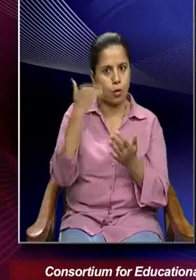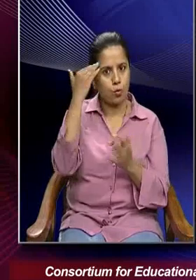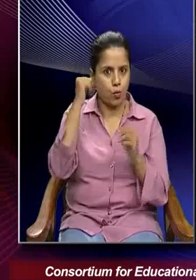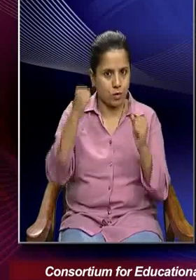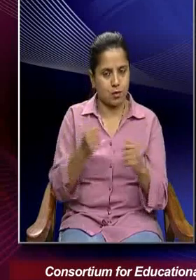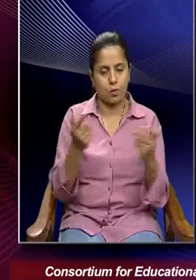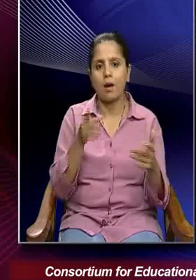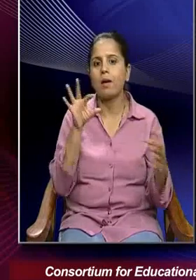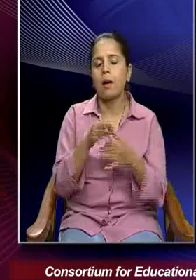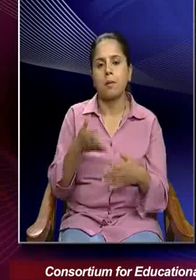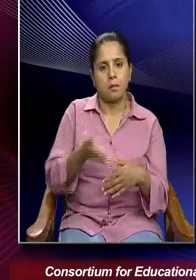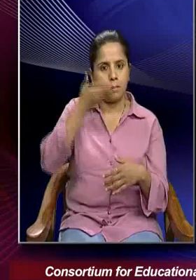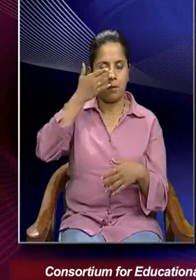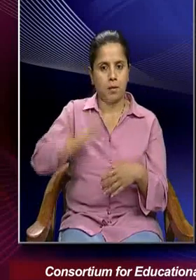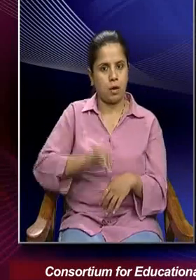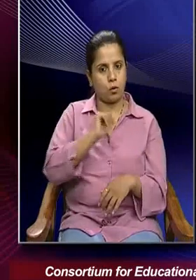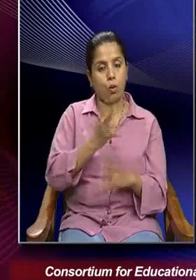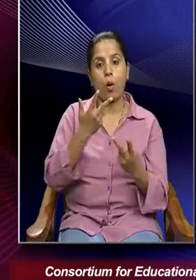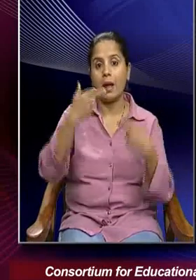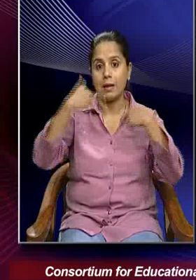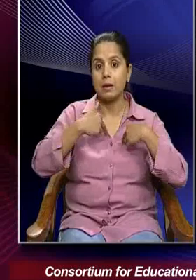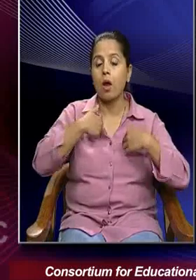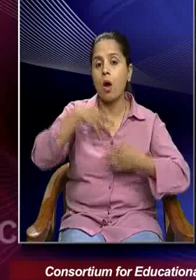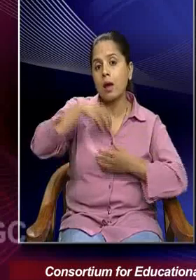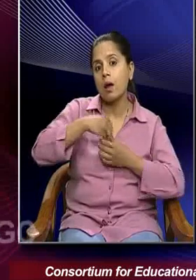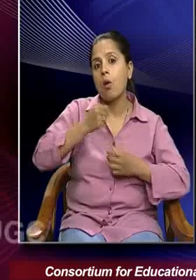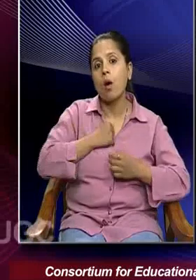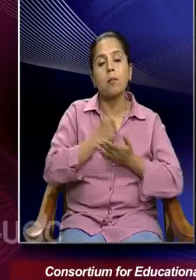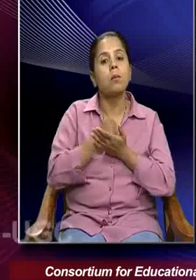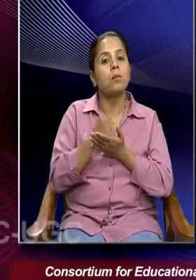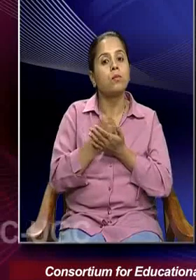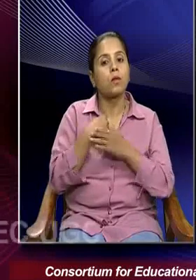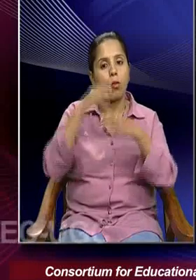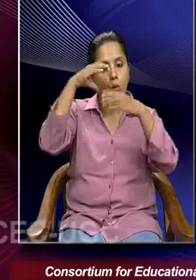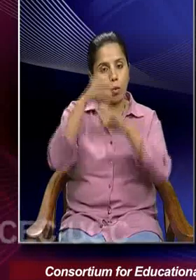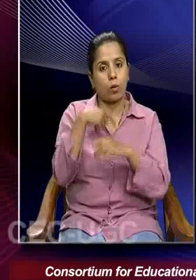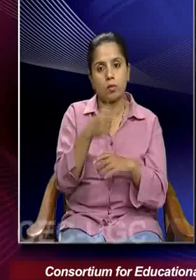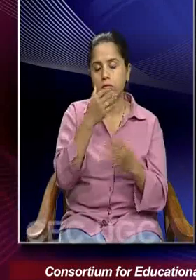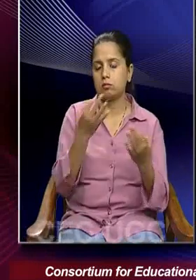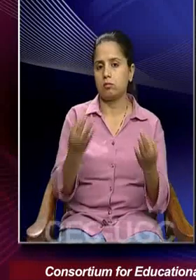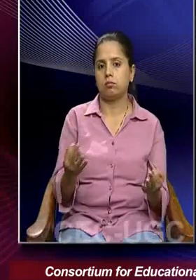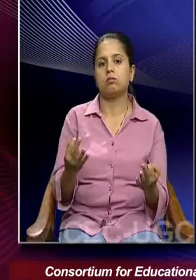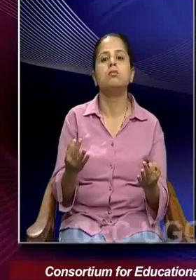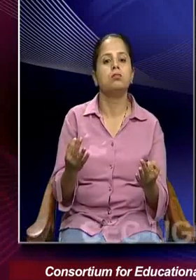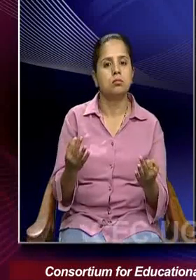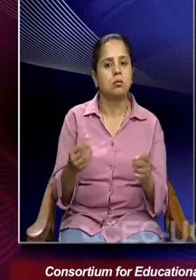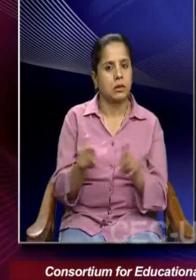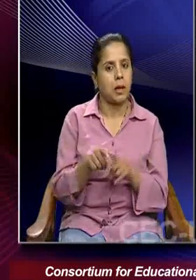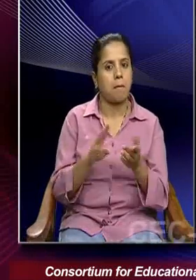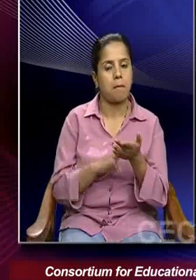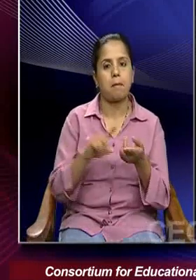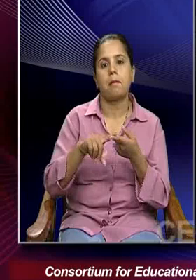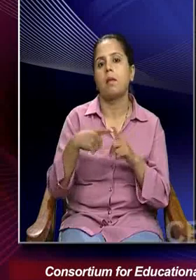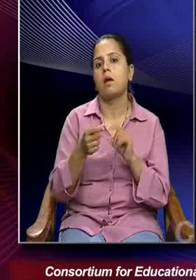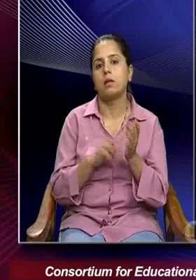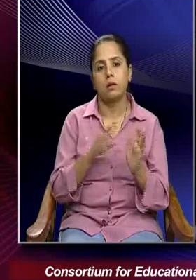link between that and the internal practice, which is of concentration and meditation. So